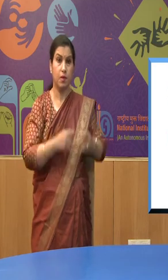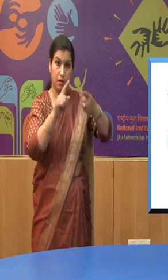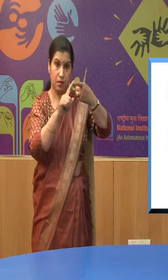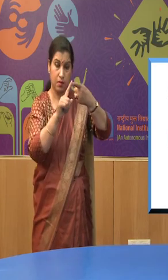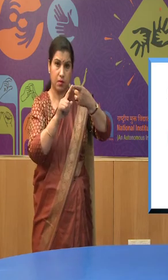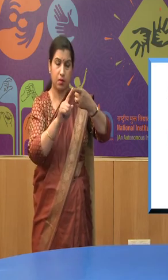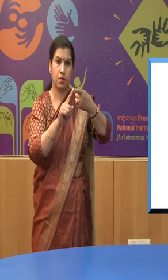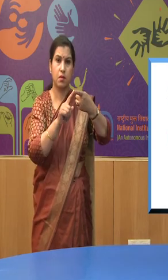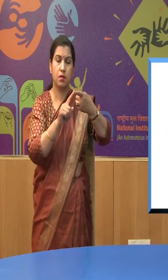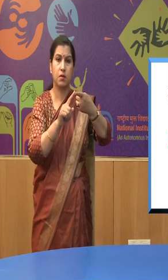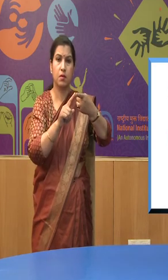Female infanticide.